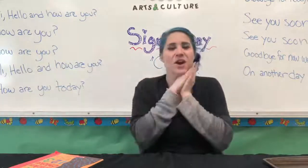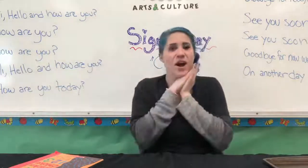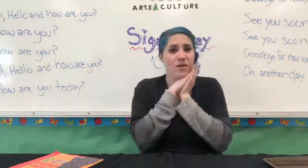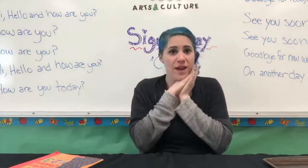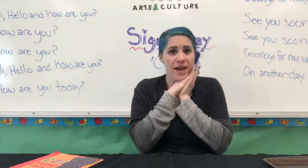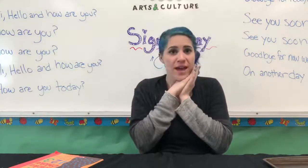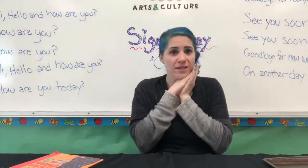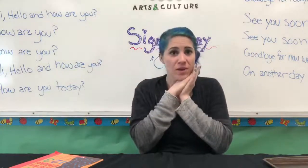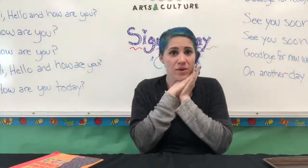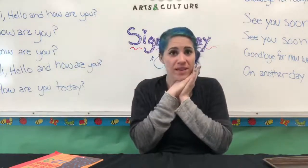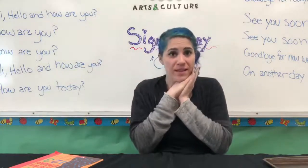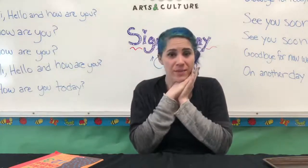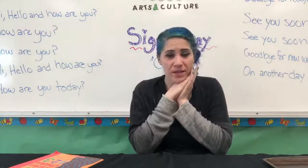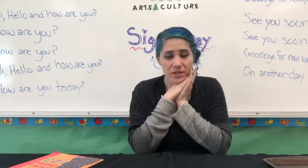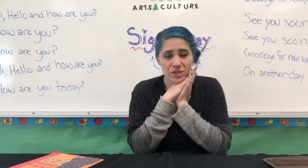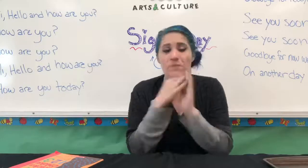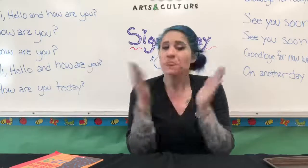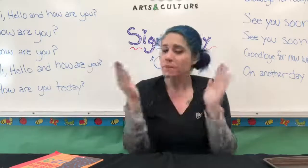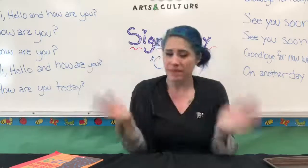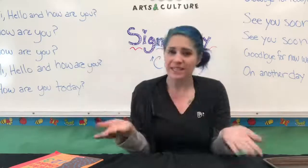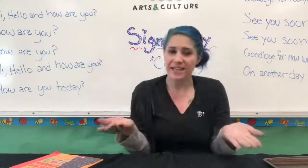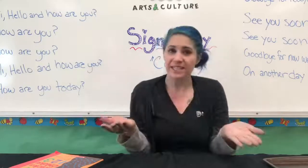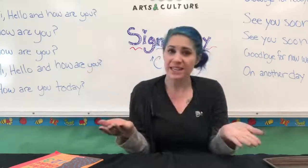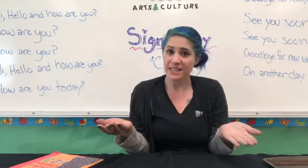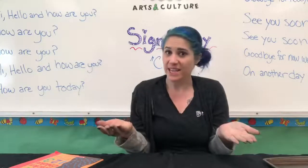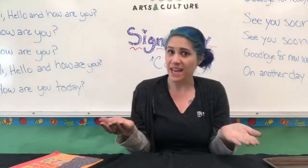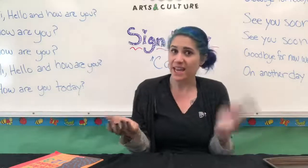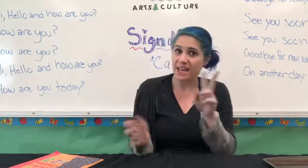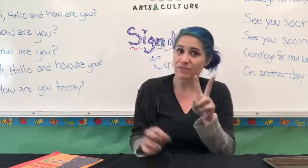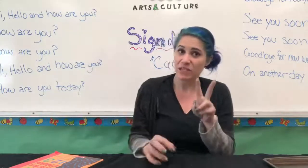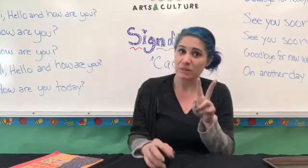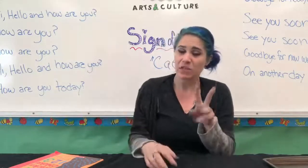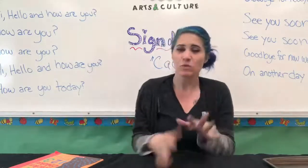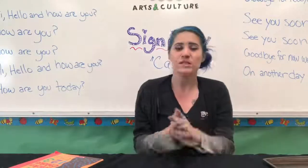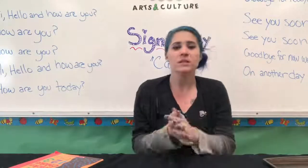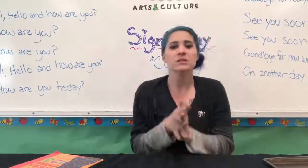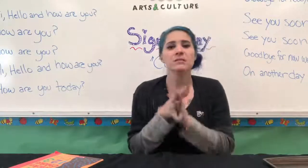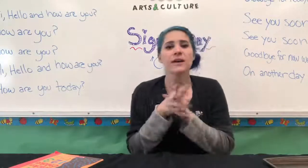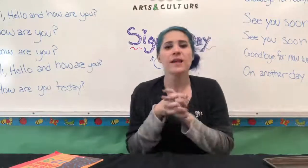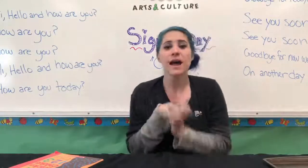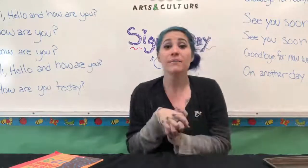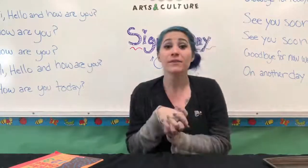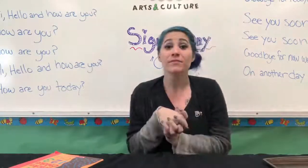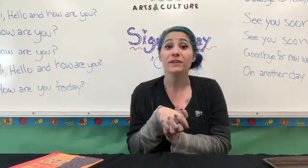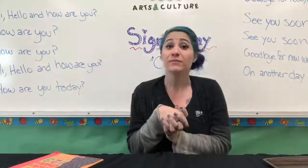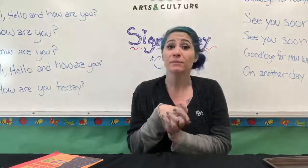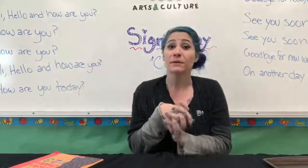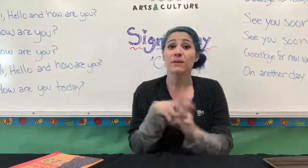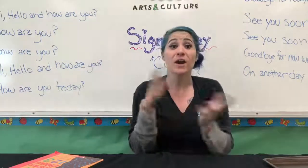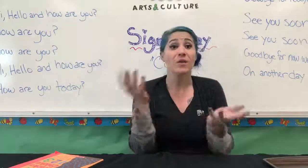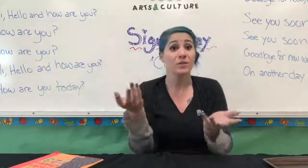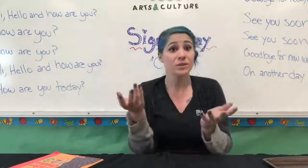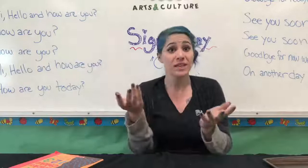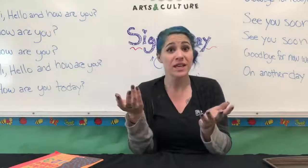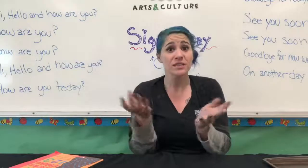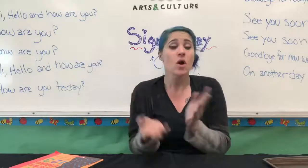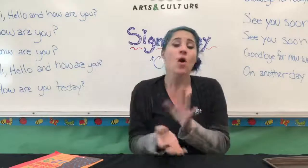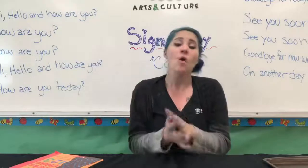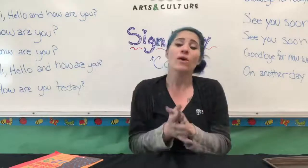All right, as always, I want to do my signs of the day, and I have two special ones, and these are a lot more fun for maybe our older kids, or if you